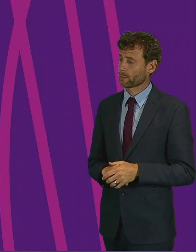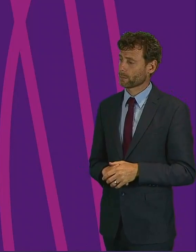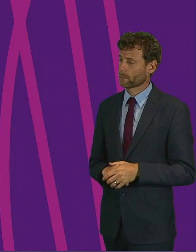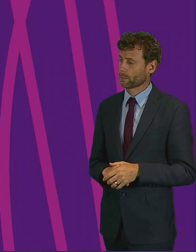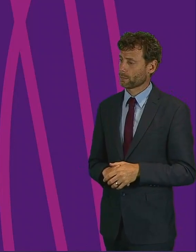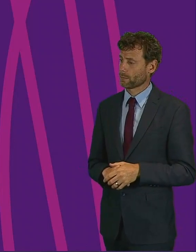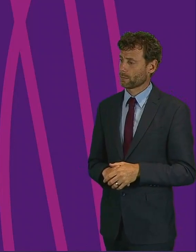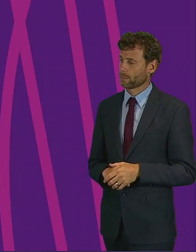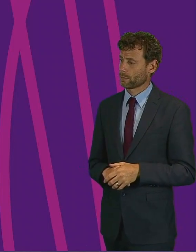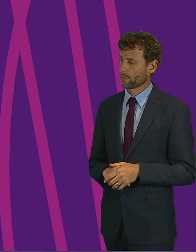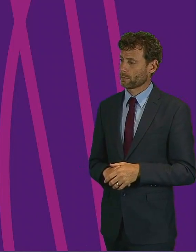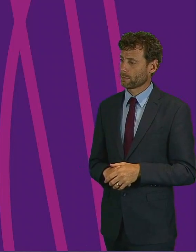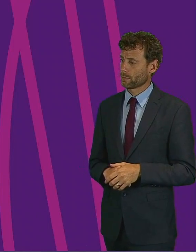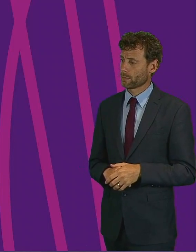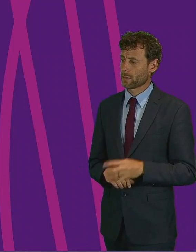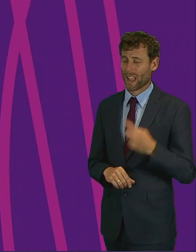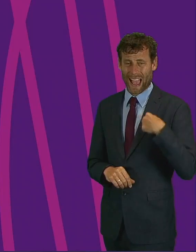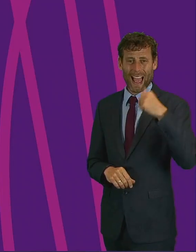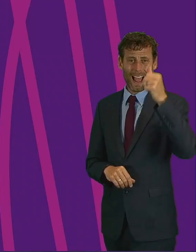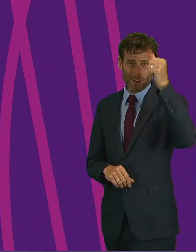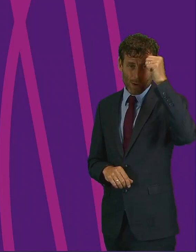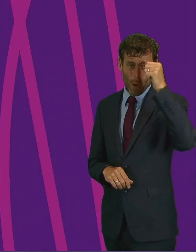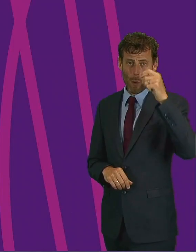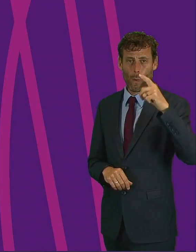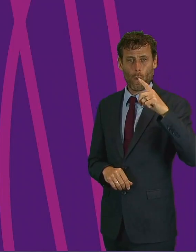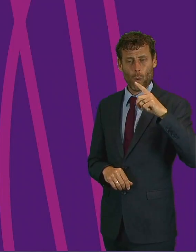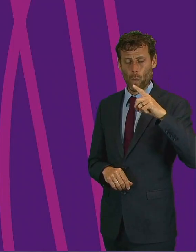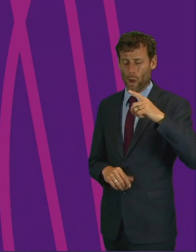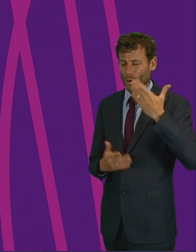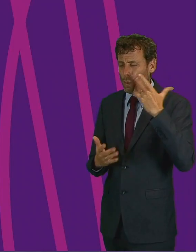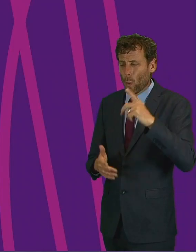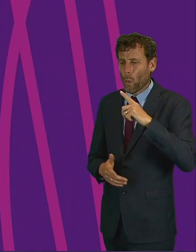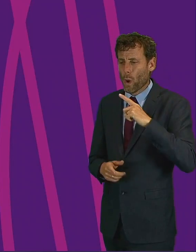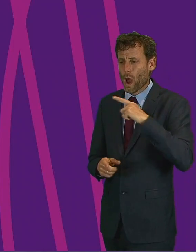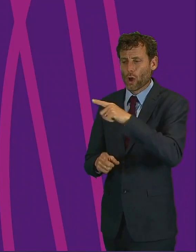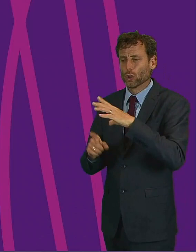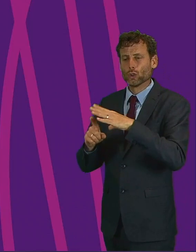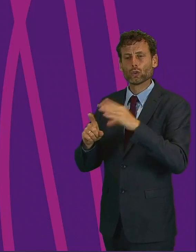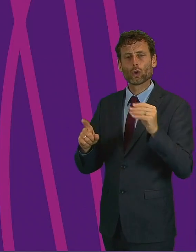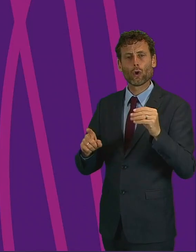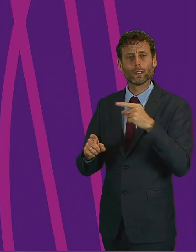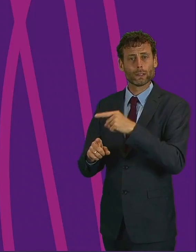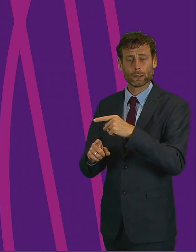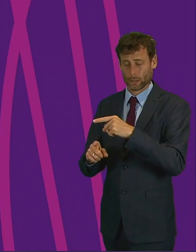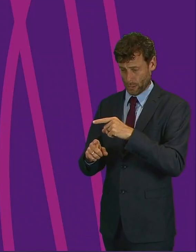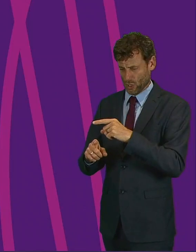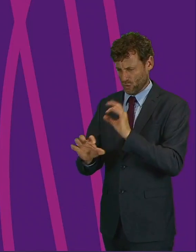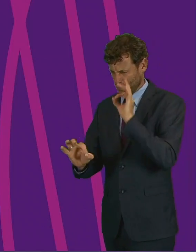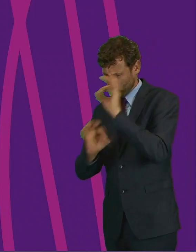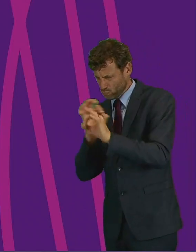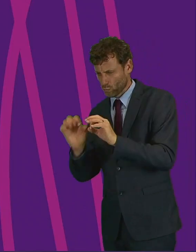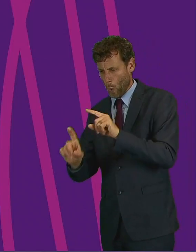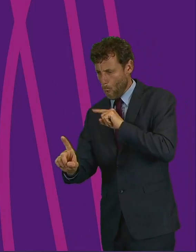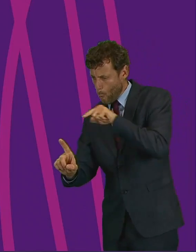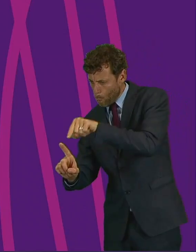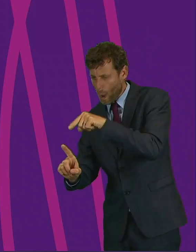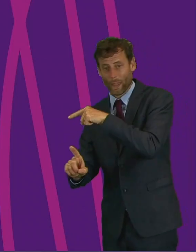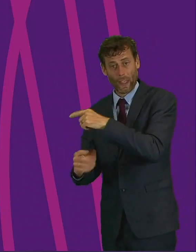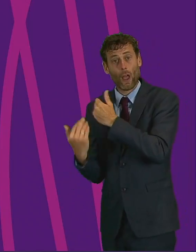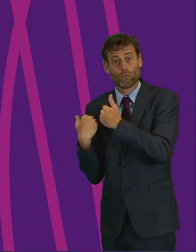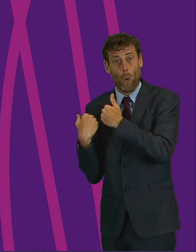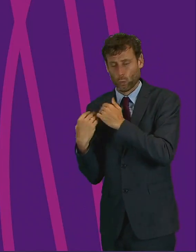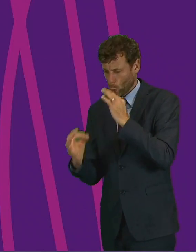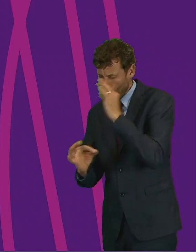I don't know why the Tories seem to be moving away from absolutely legitimate scrutiny, which is their role, and